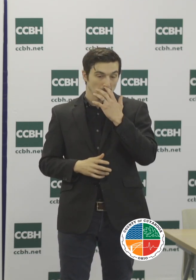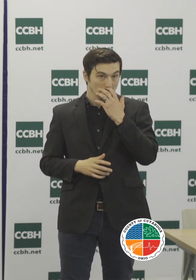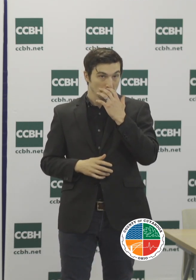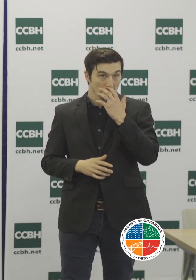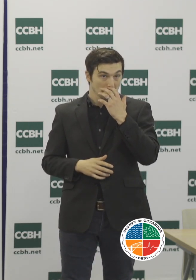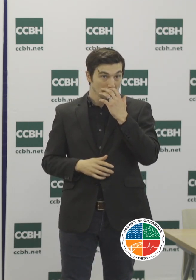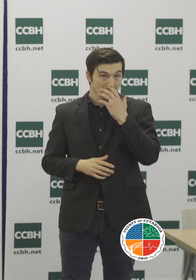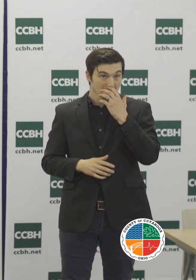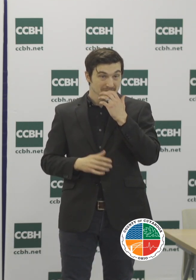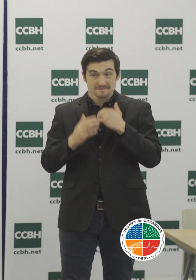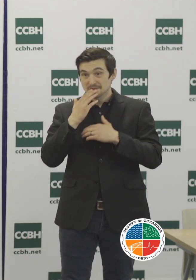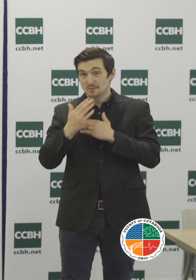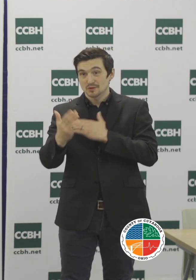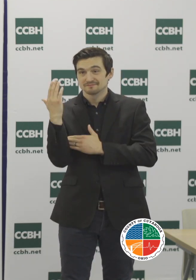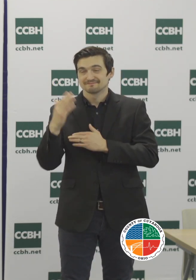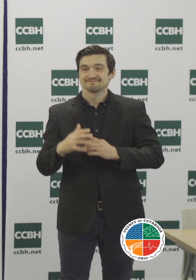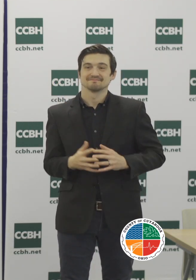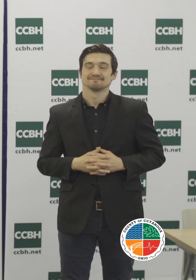Good morning, everybody.